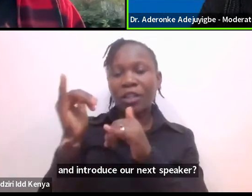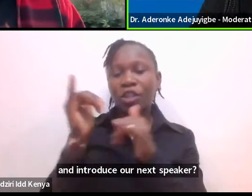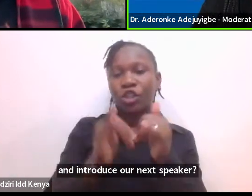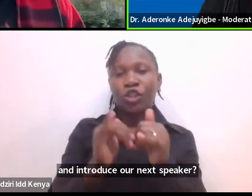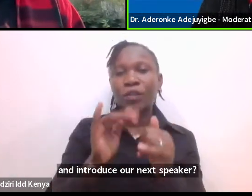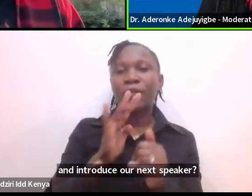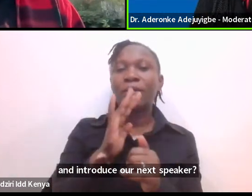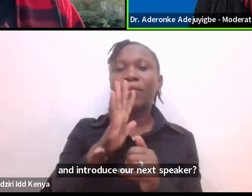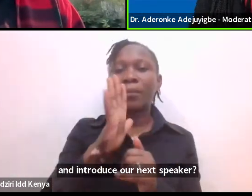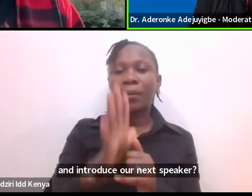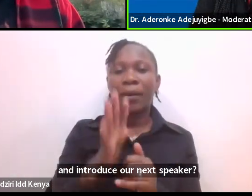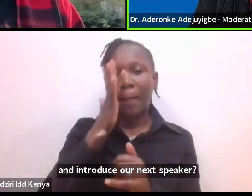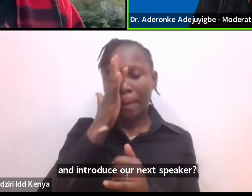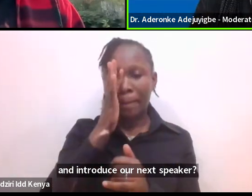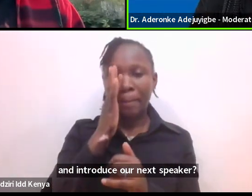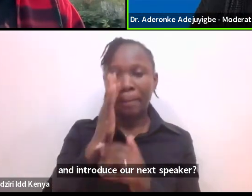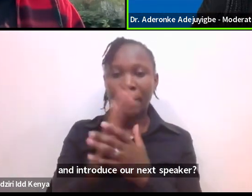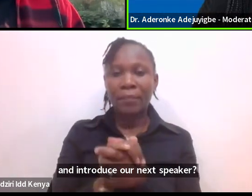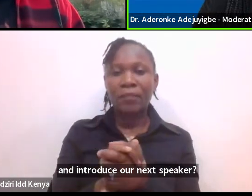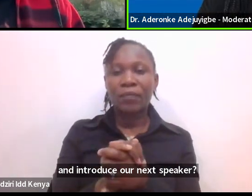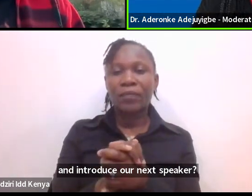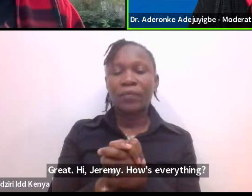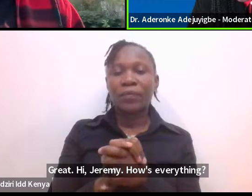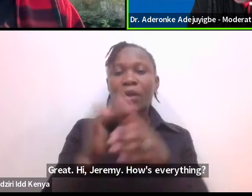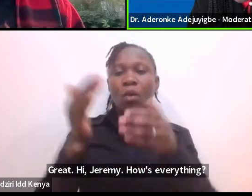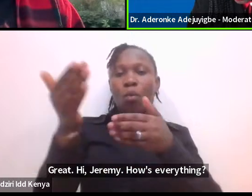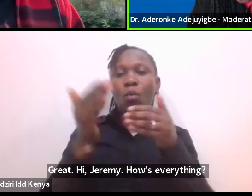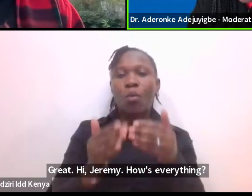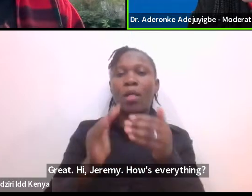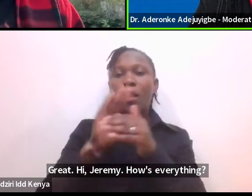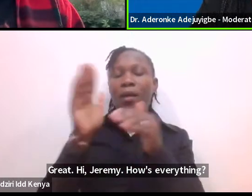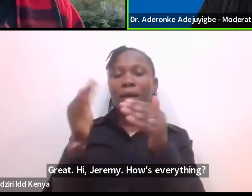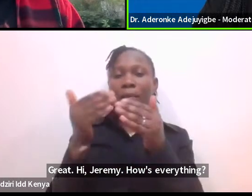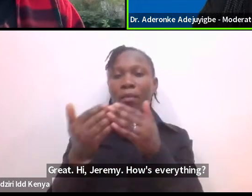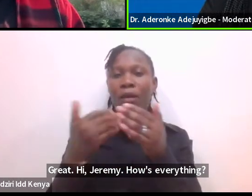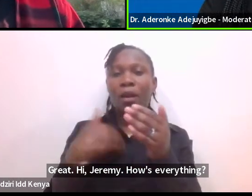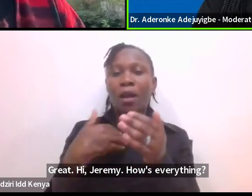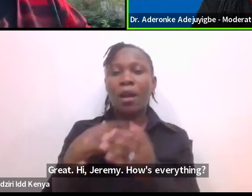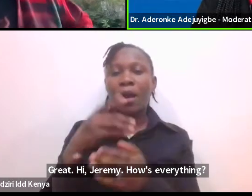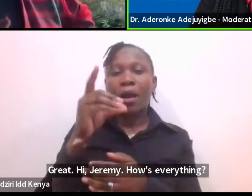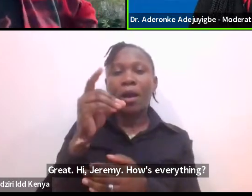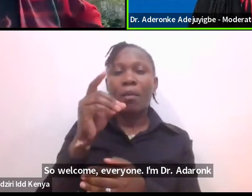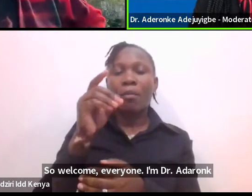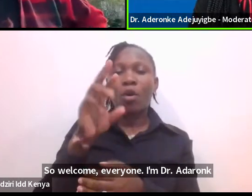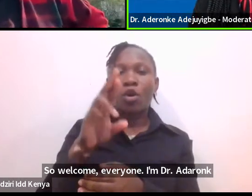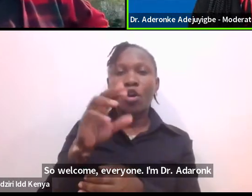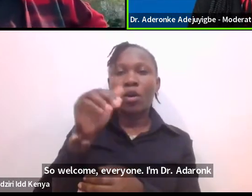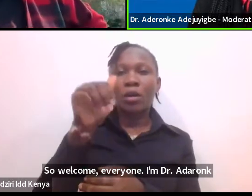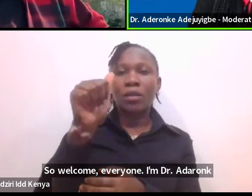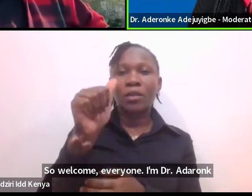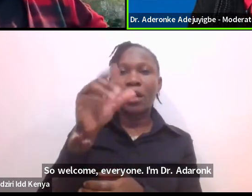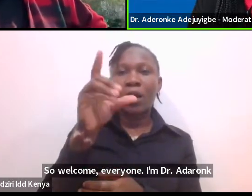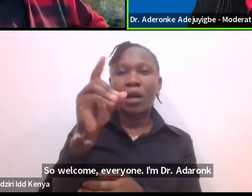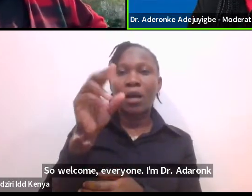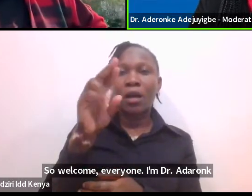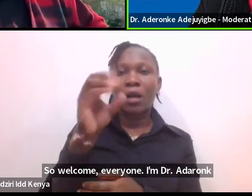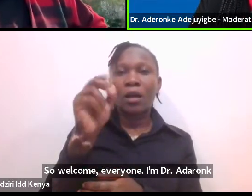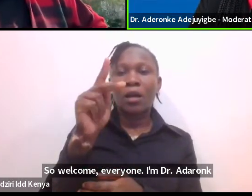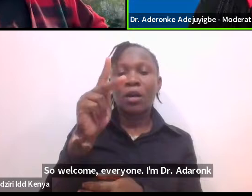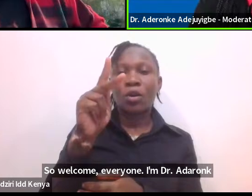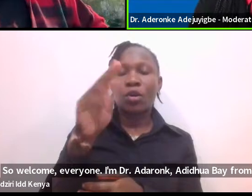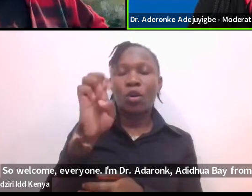How's everything? So, welcome everyone. I'm Dr. Adironke Adejuigbe from Southern